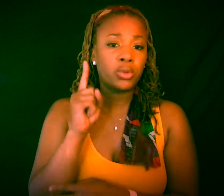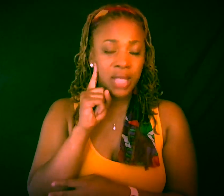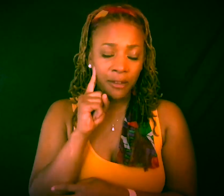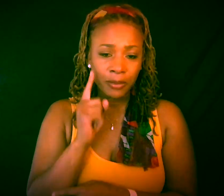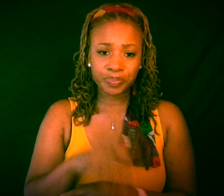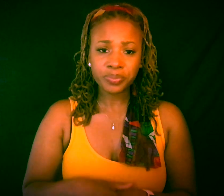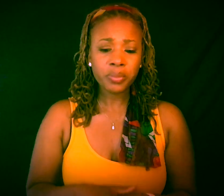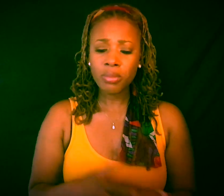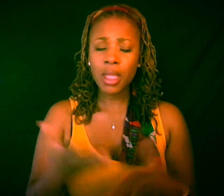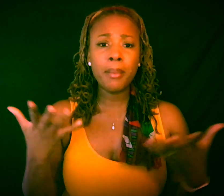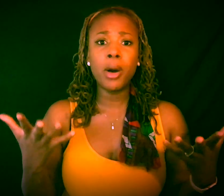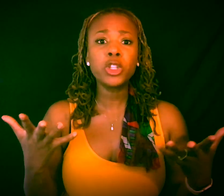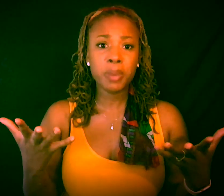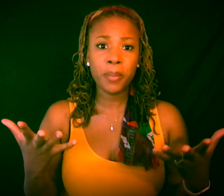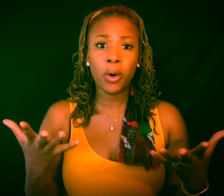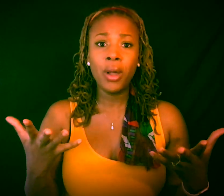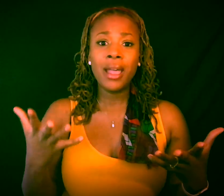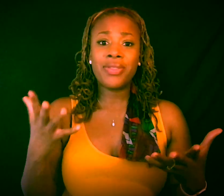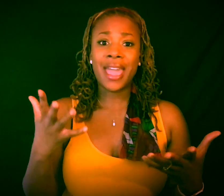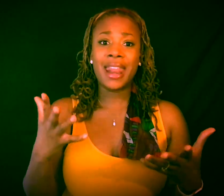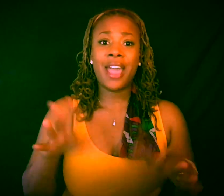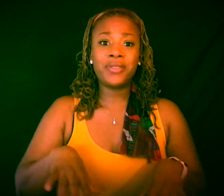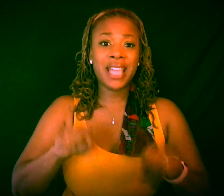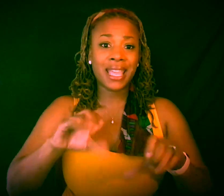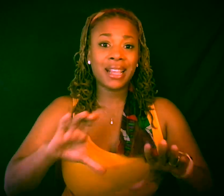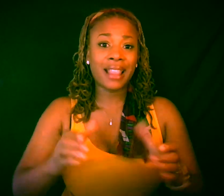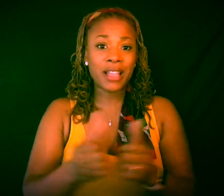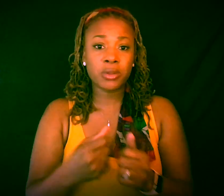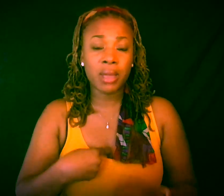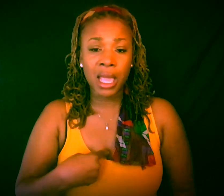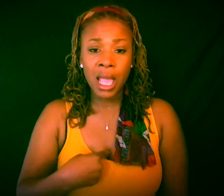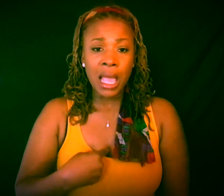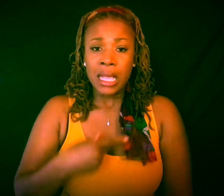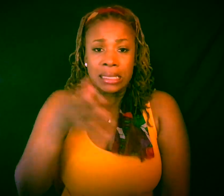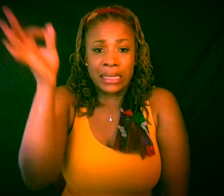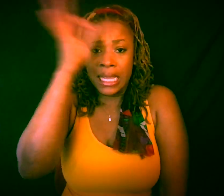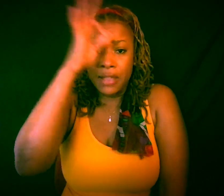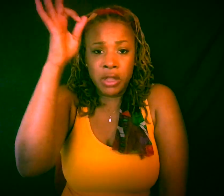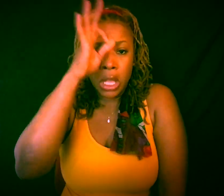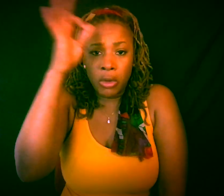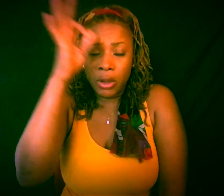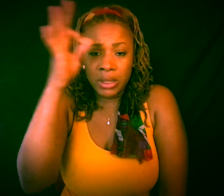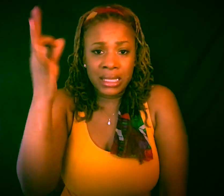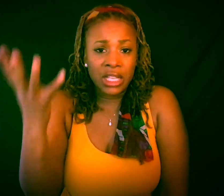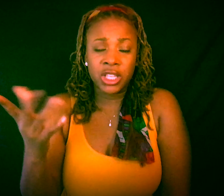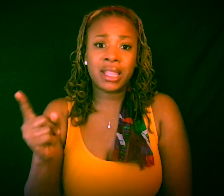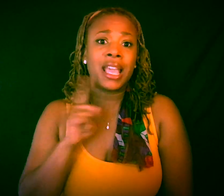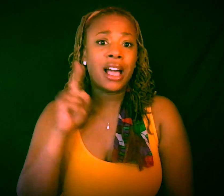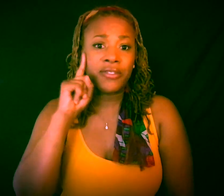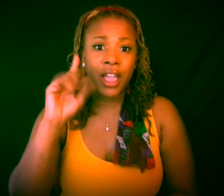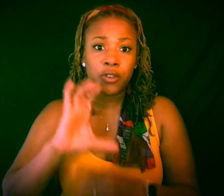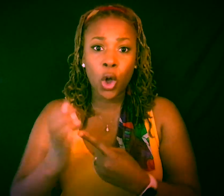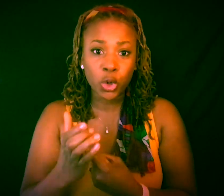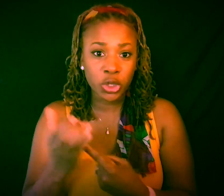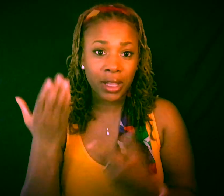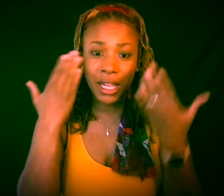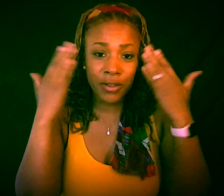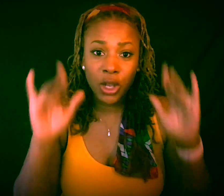deaf. Most people that have taken a class with me didn't even know there was such a thing of deaf culture. They didn't even know